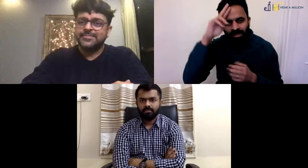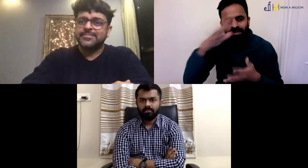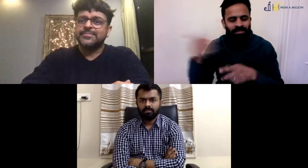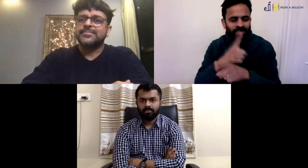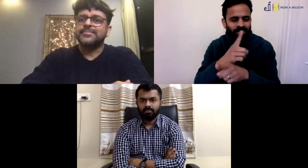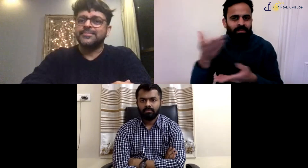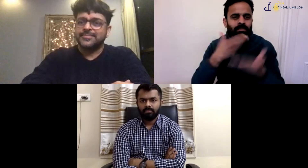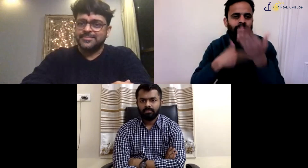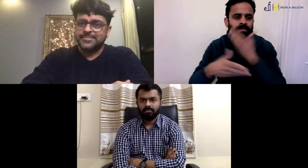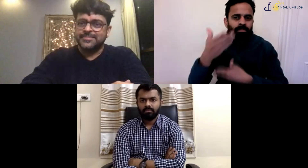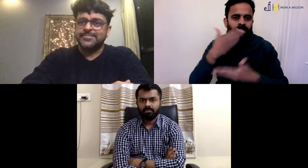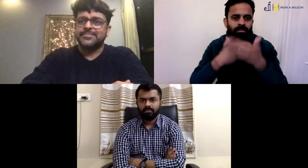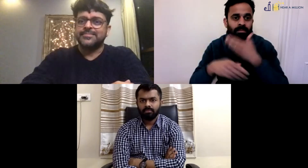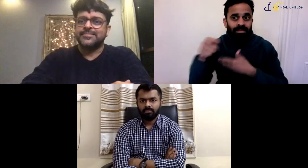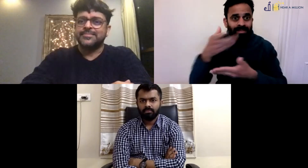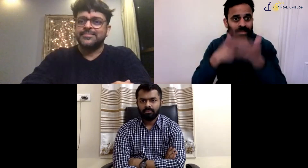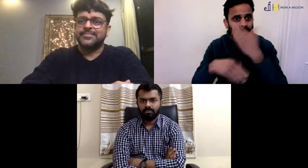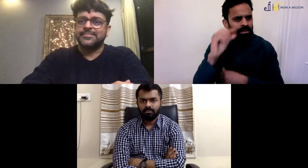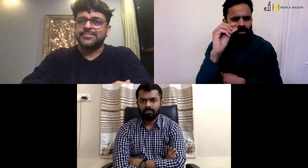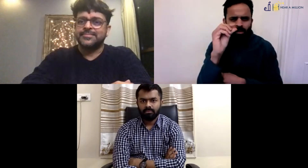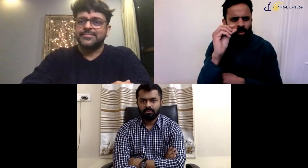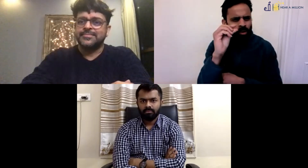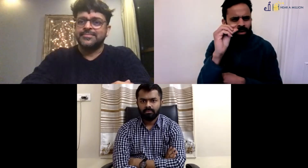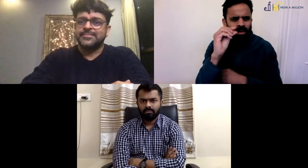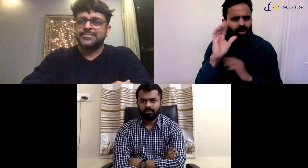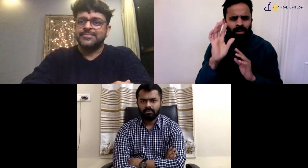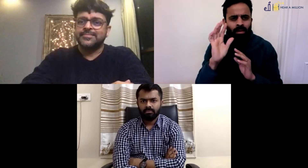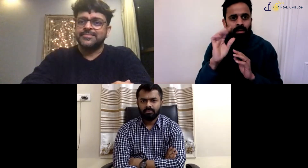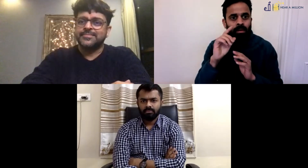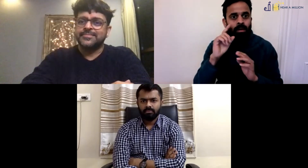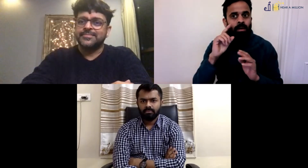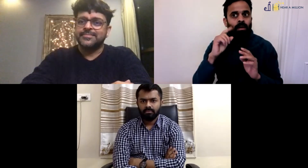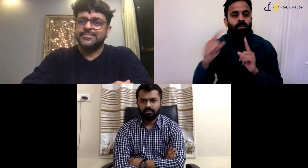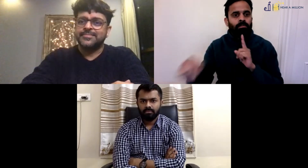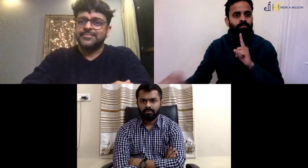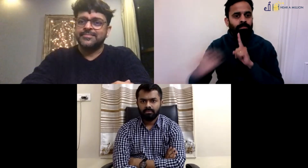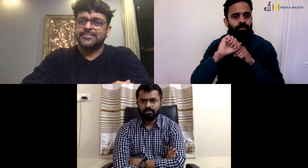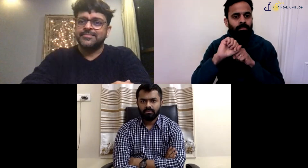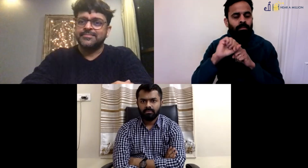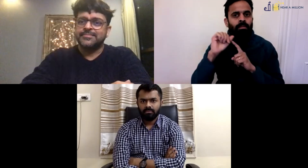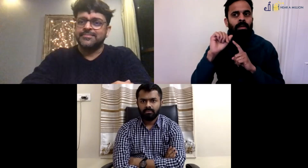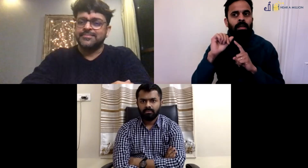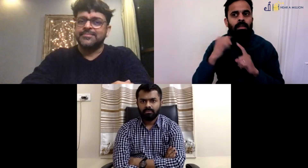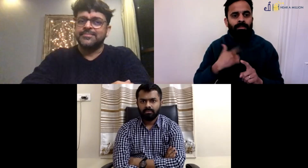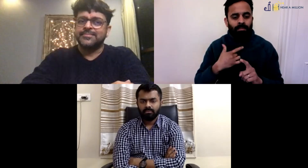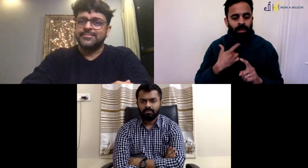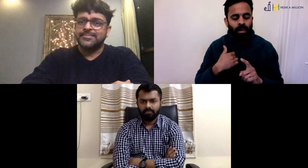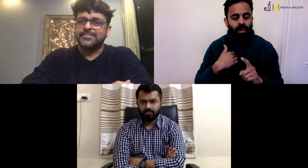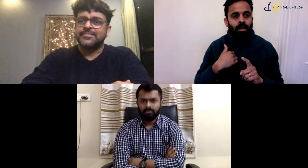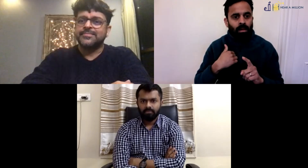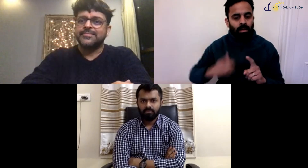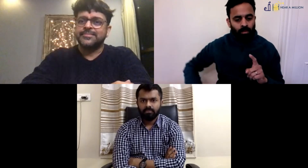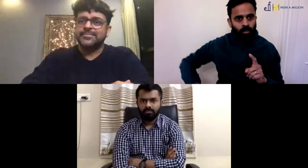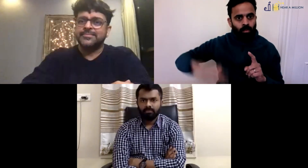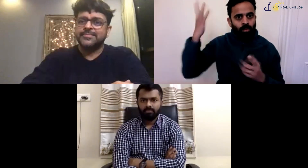And Sibaji and everyone was my teacher. And that was a thing like which just impacted my